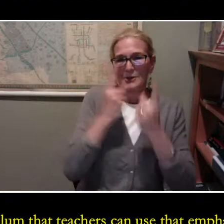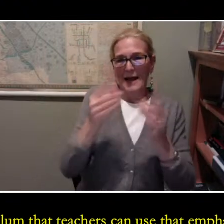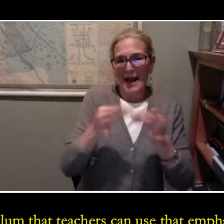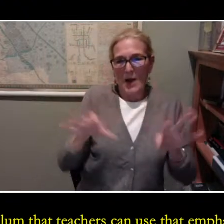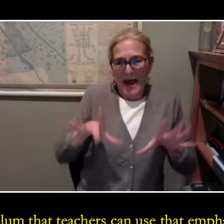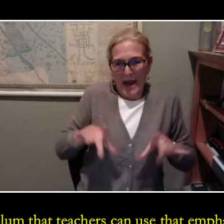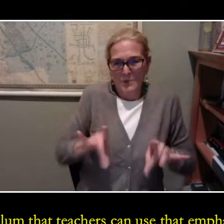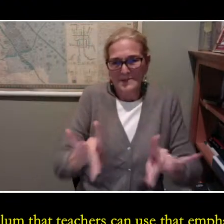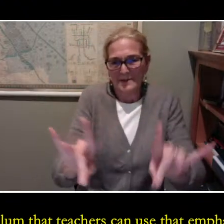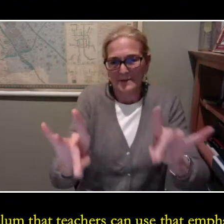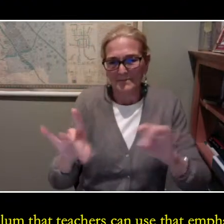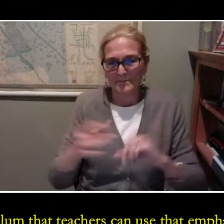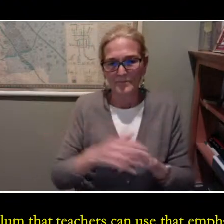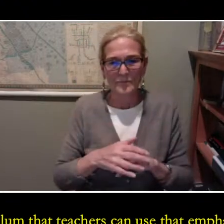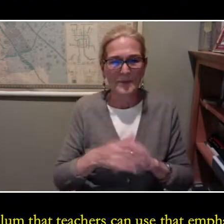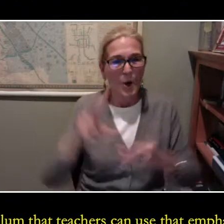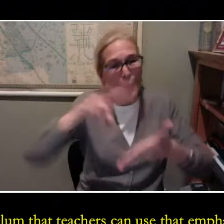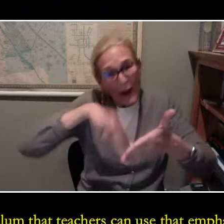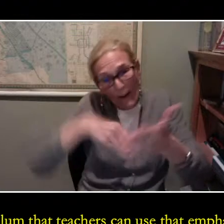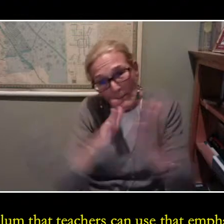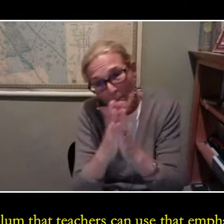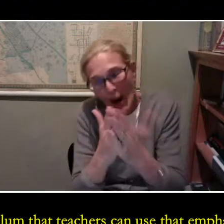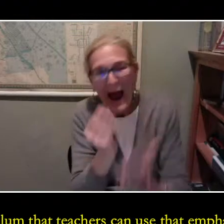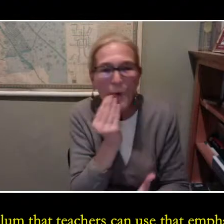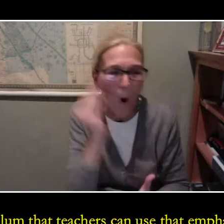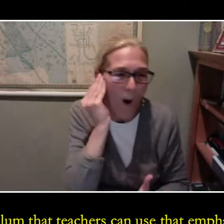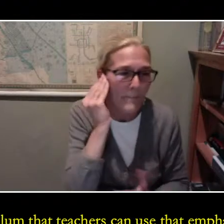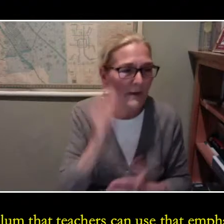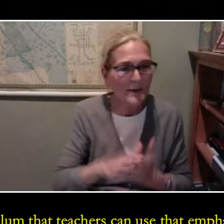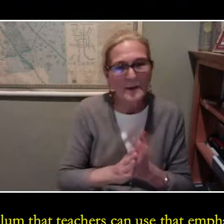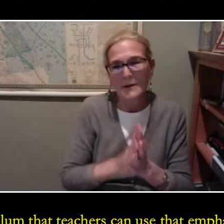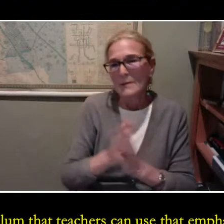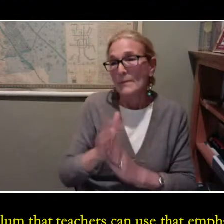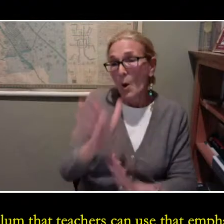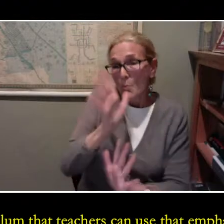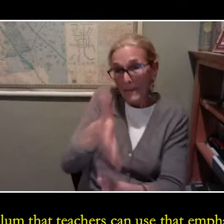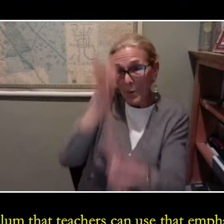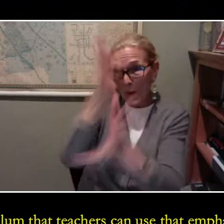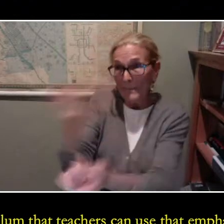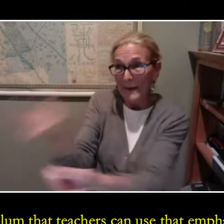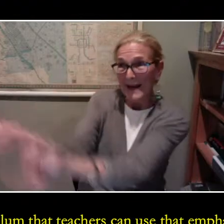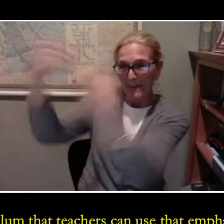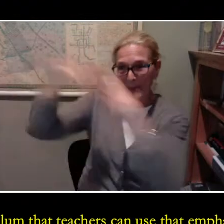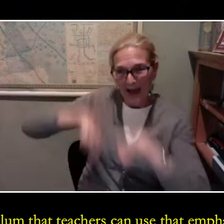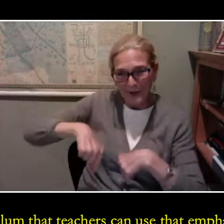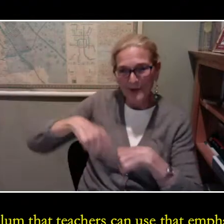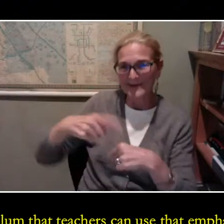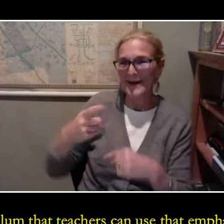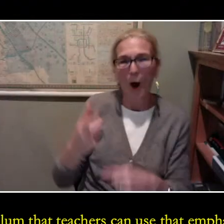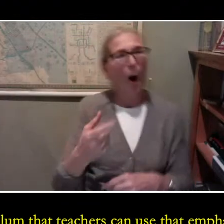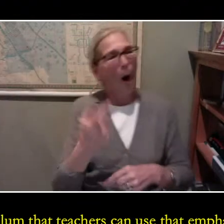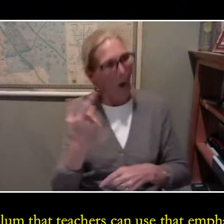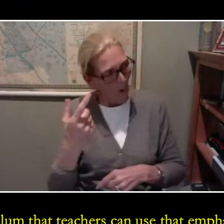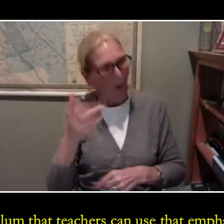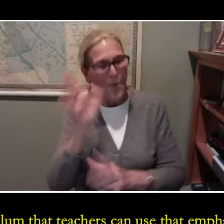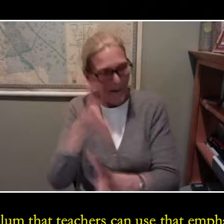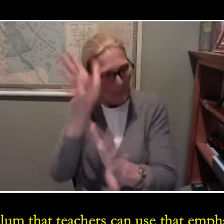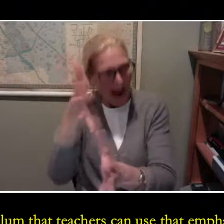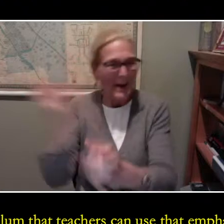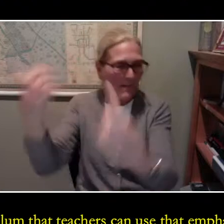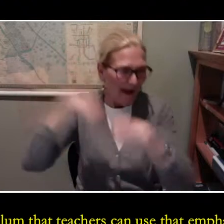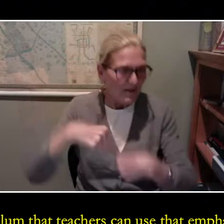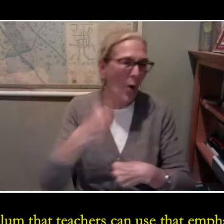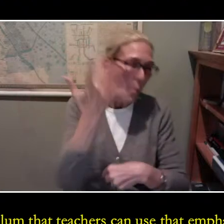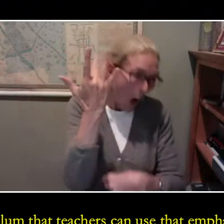cold cut sandwich? That's language acquisition that's happening there. Reading books together at home, having